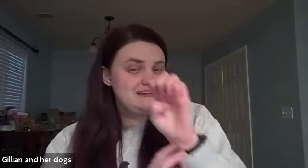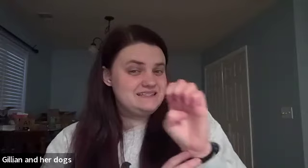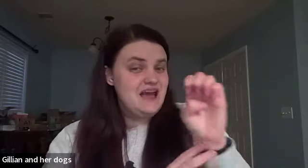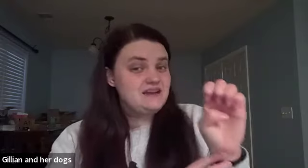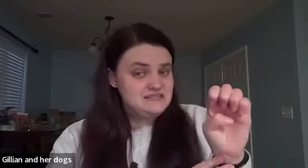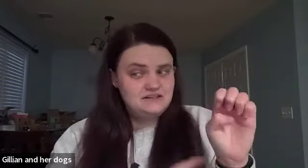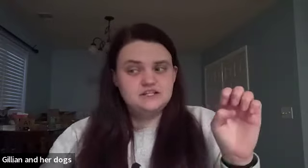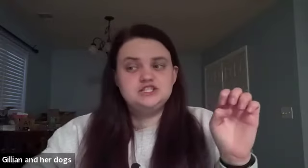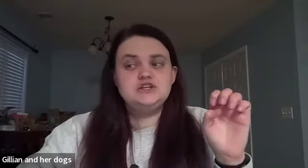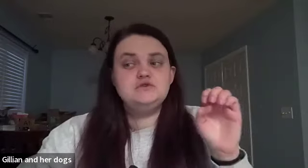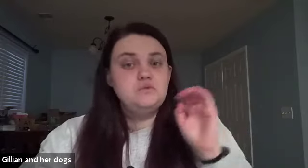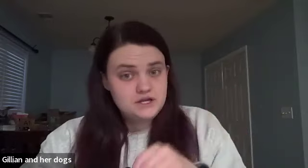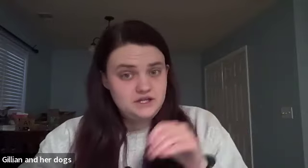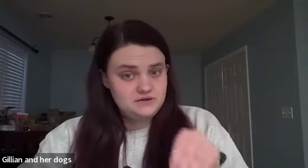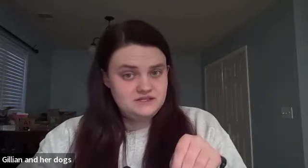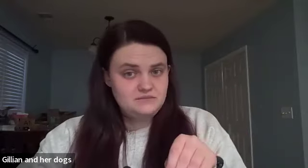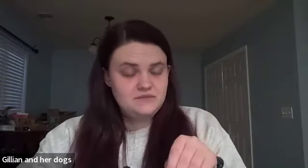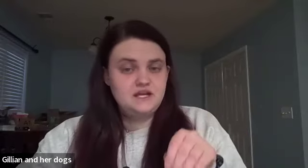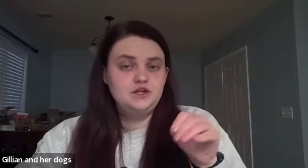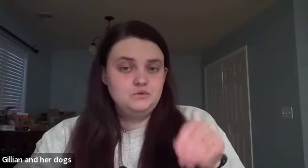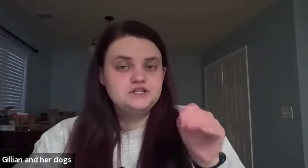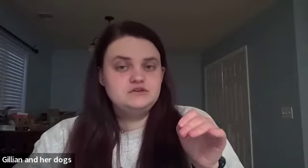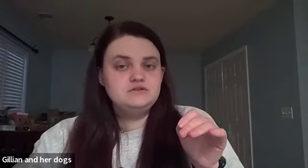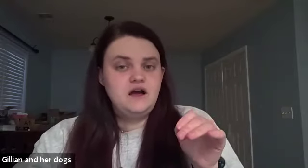signing exact English, you would use them and you would do